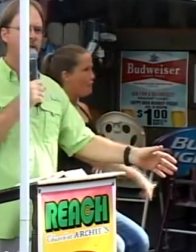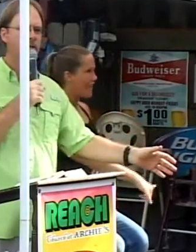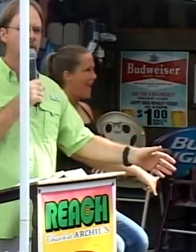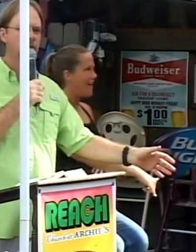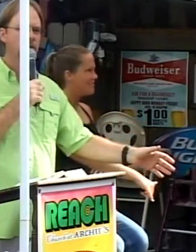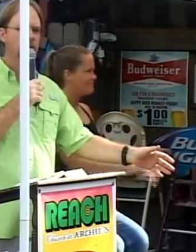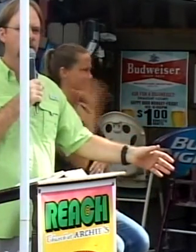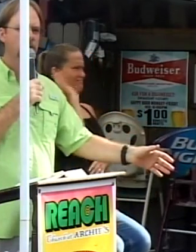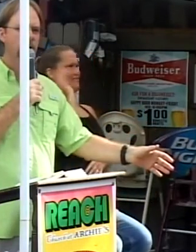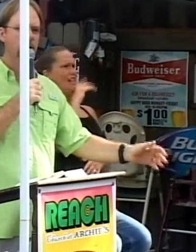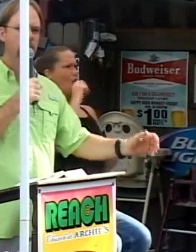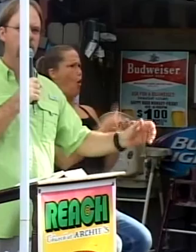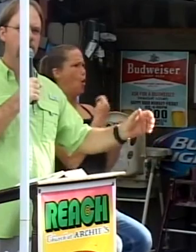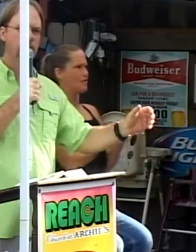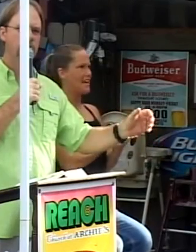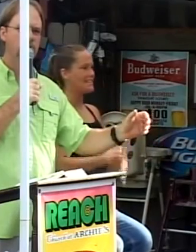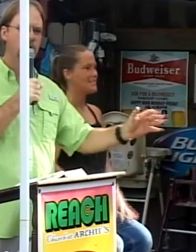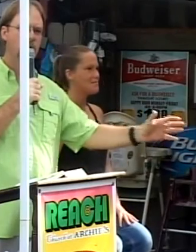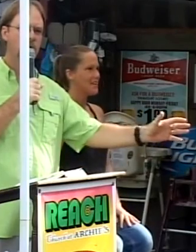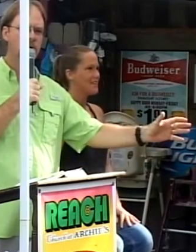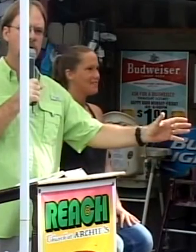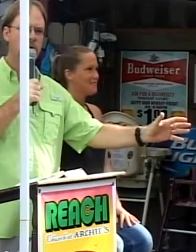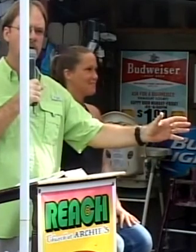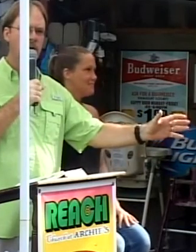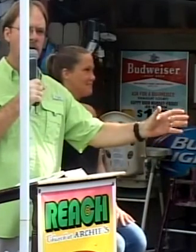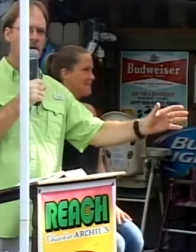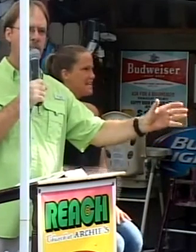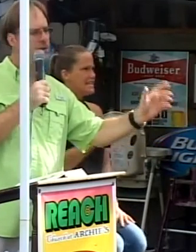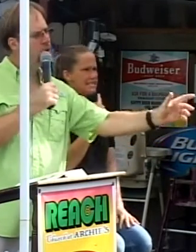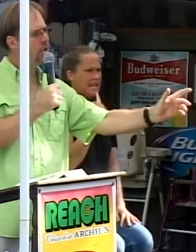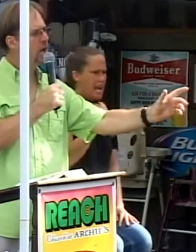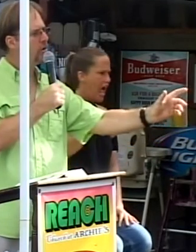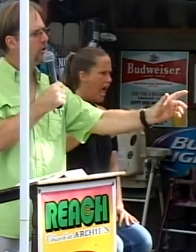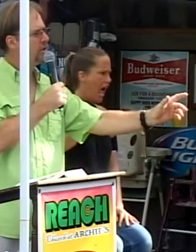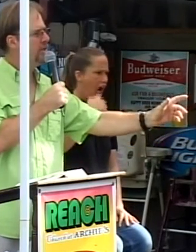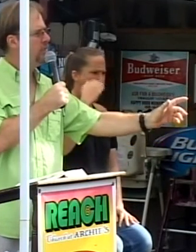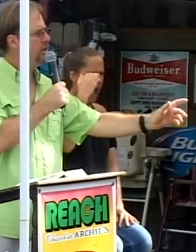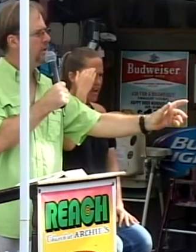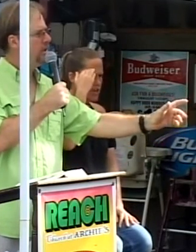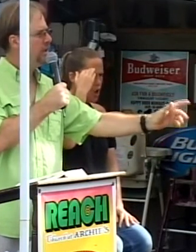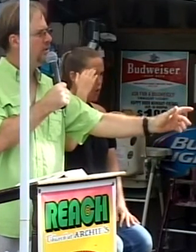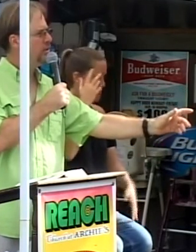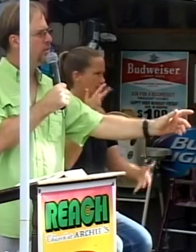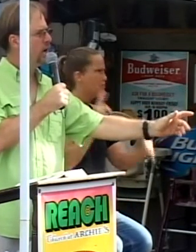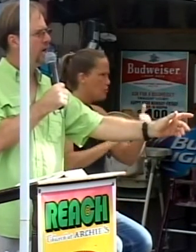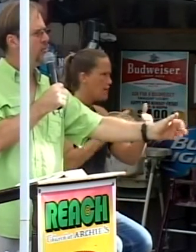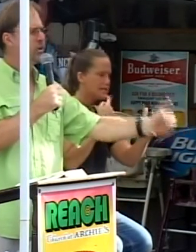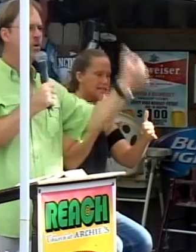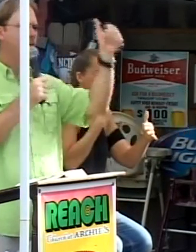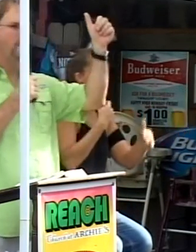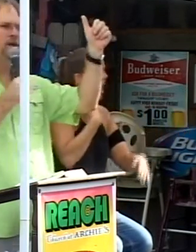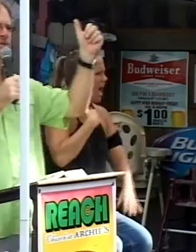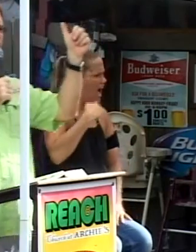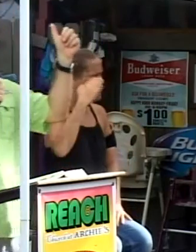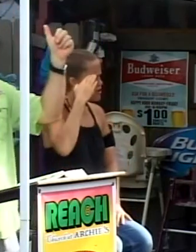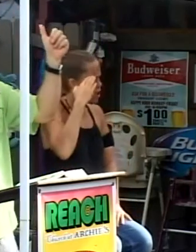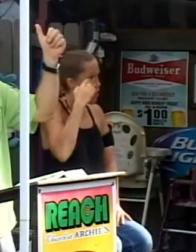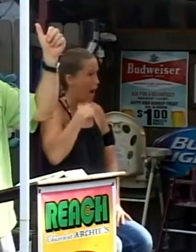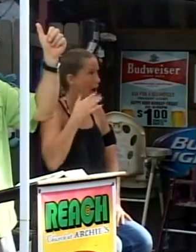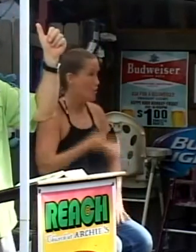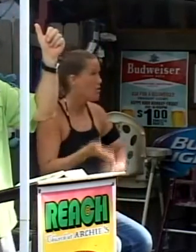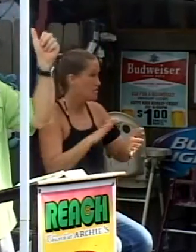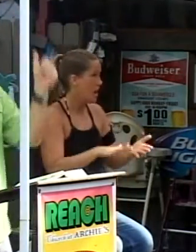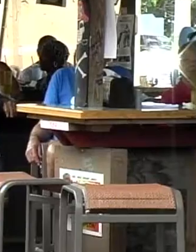die. I'm going to be in Sheol. But you're not going to leave me in the grave. You're going to raise me